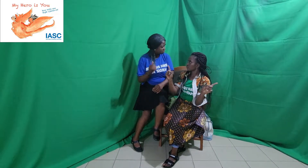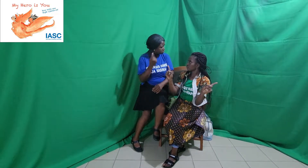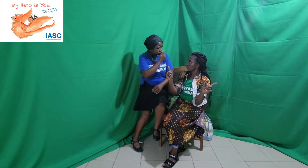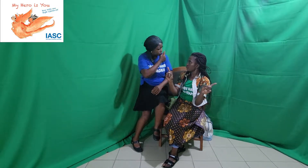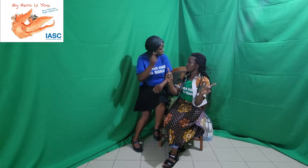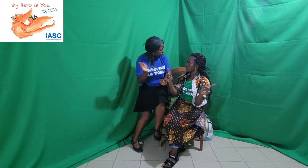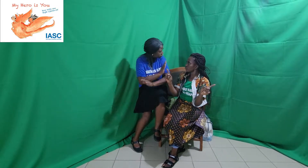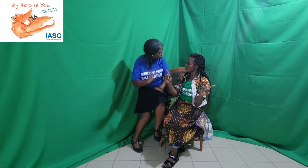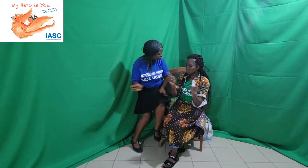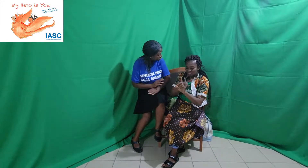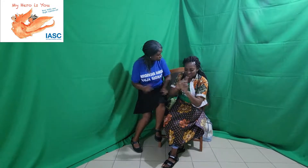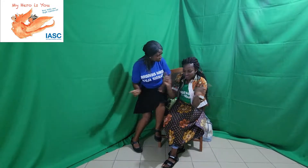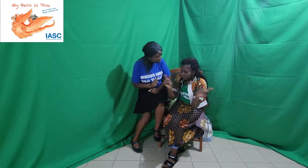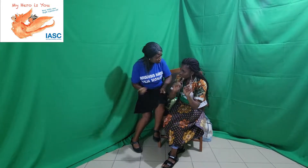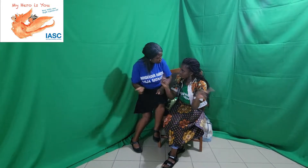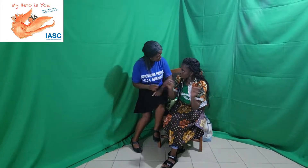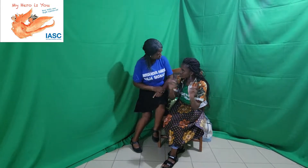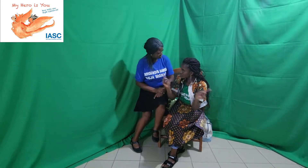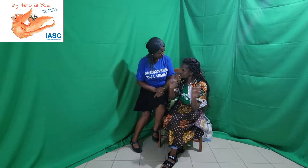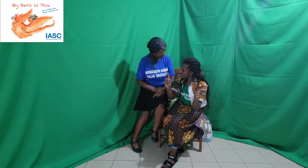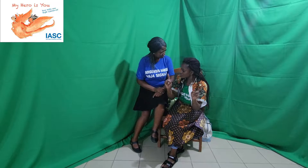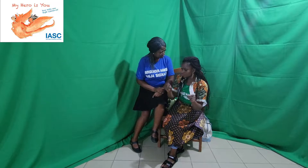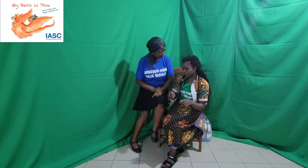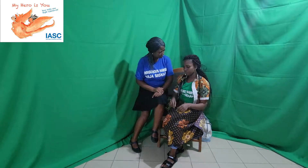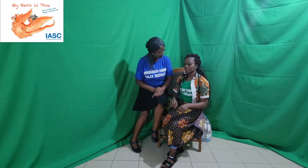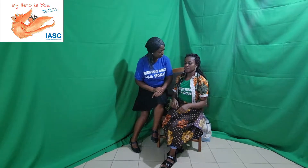it, said her mom.